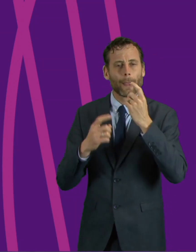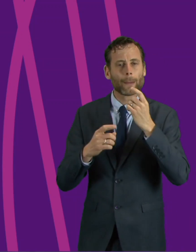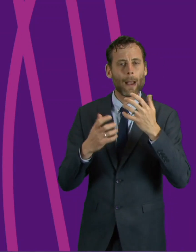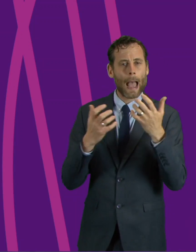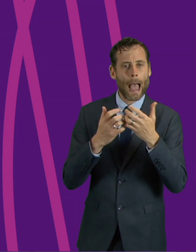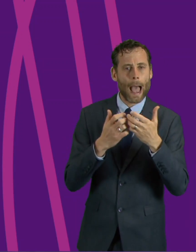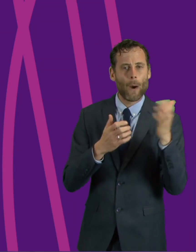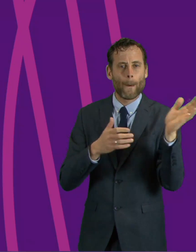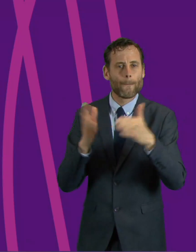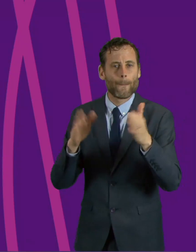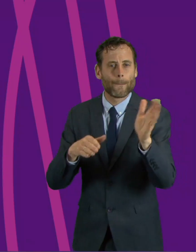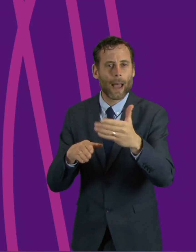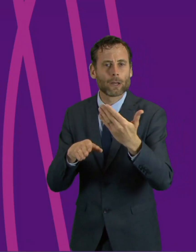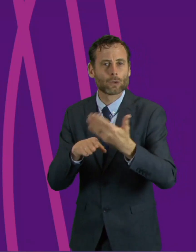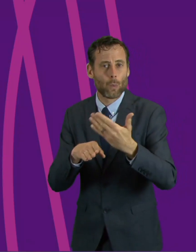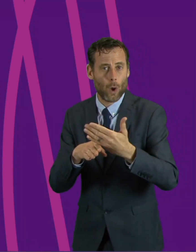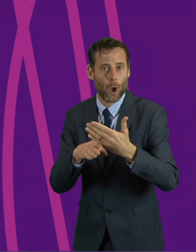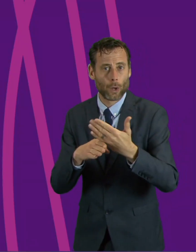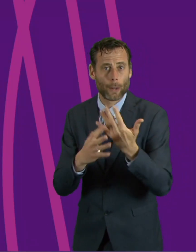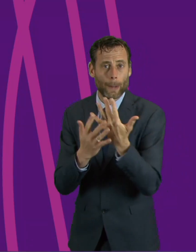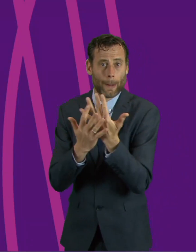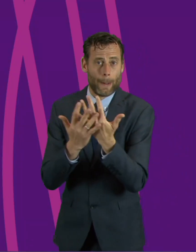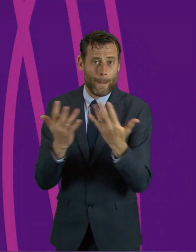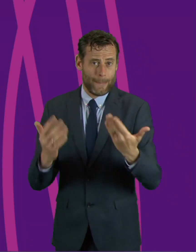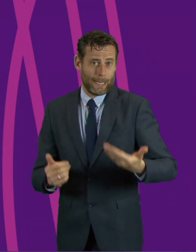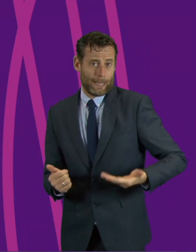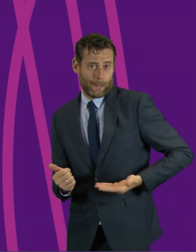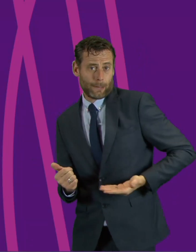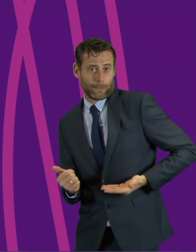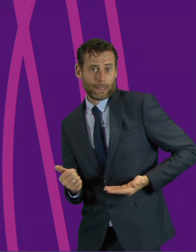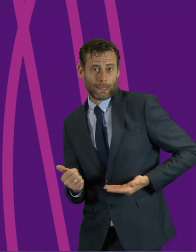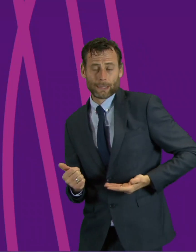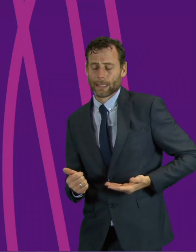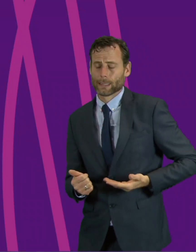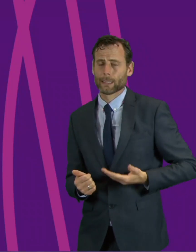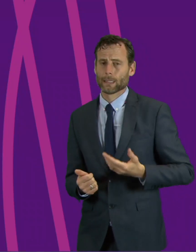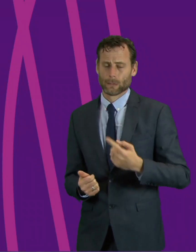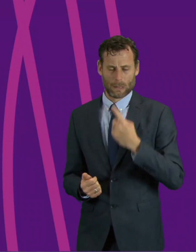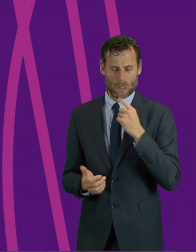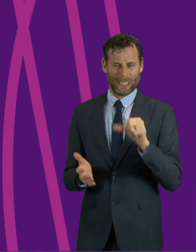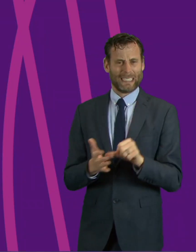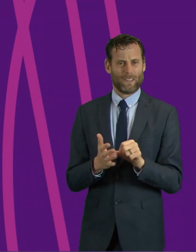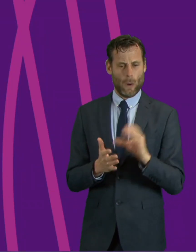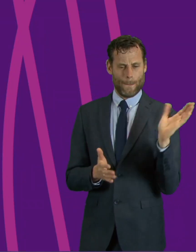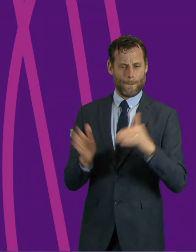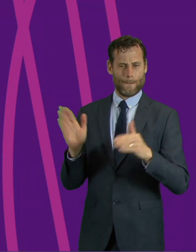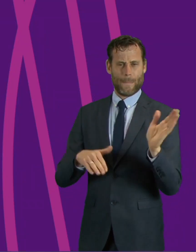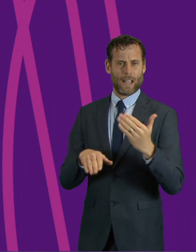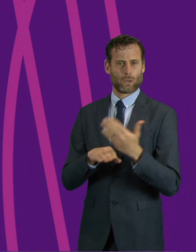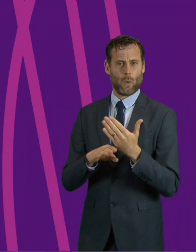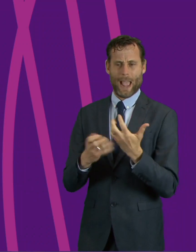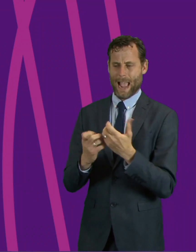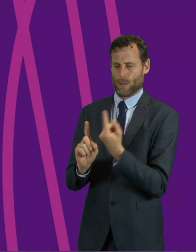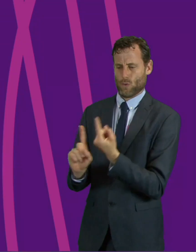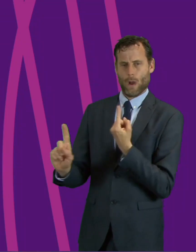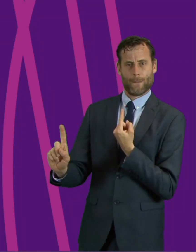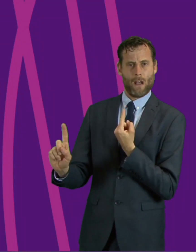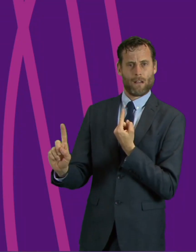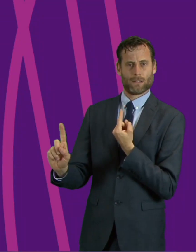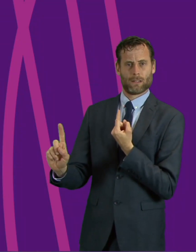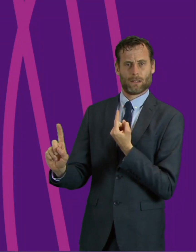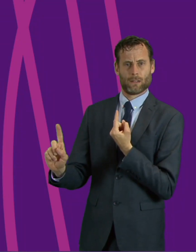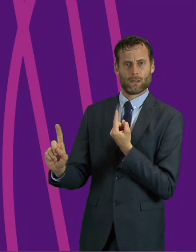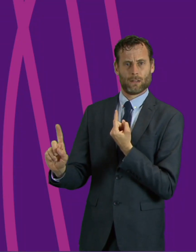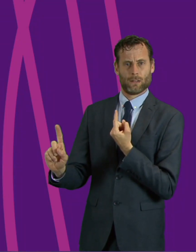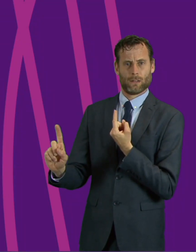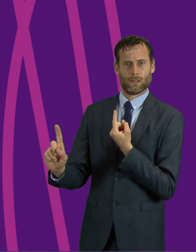many businesses will have real difficulty in maintaining the 2 metres social distancing requirement. Could I ask the First Minister why